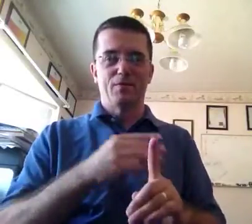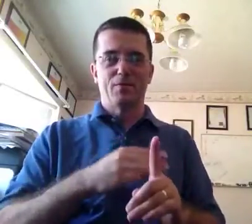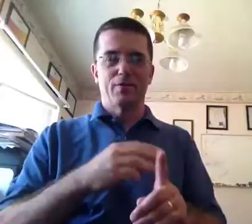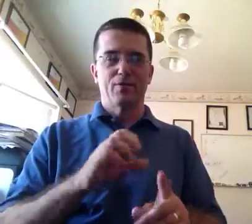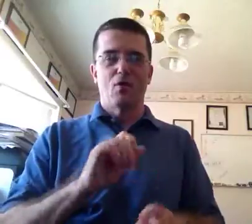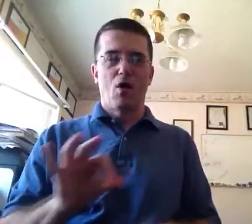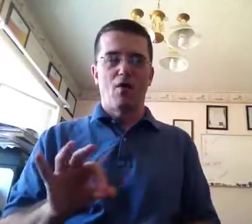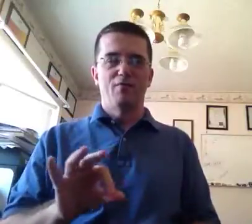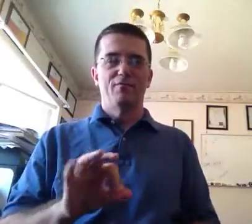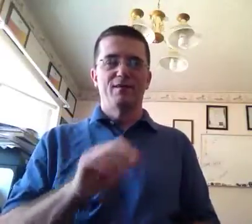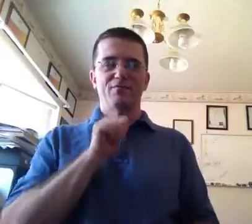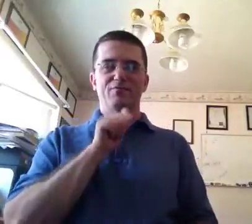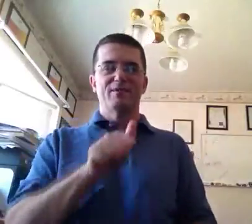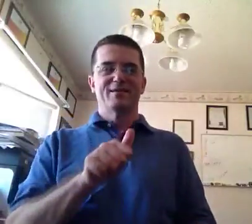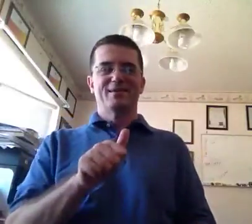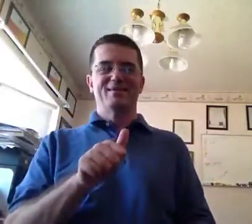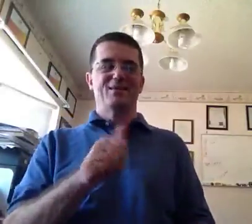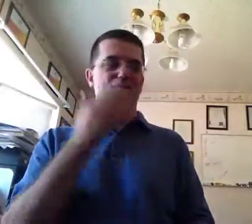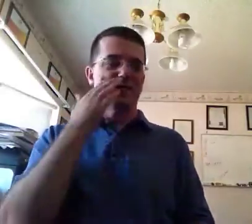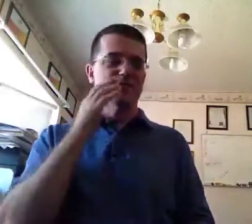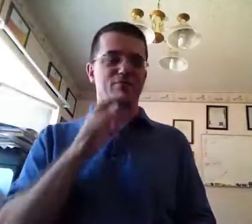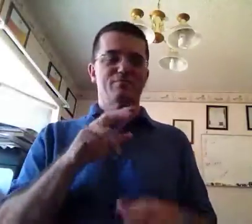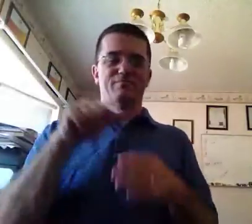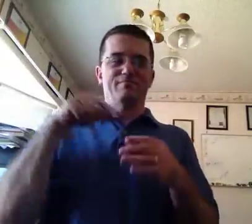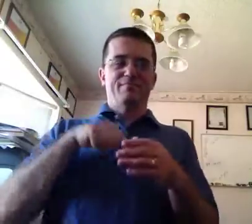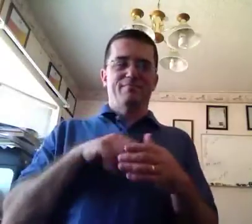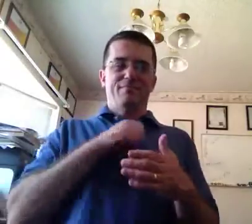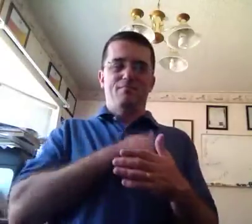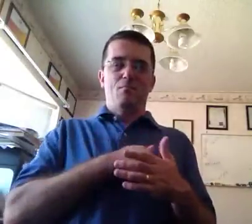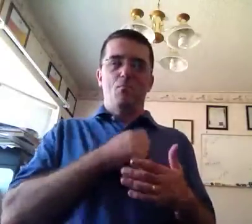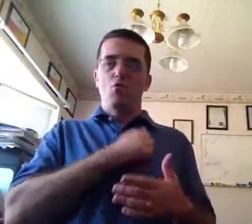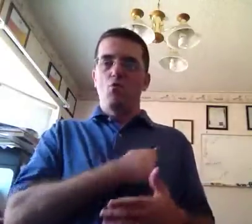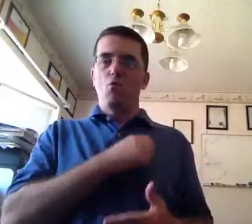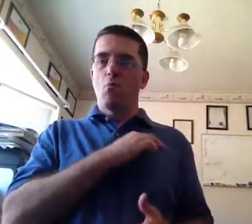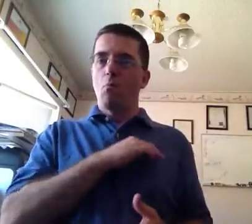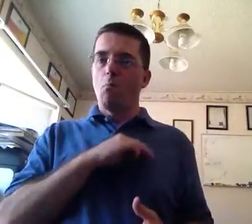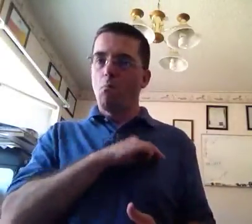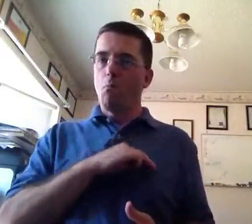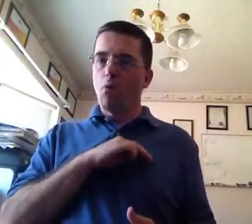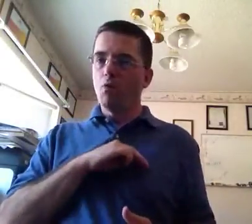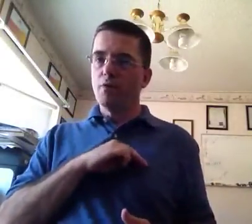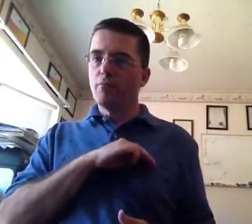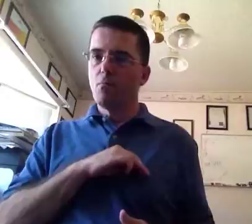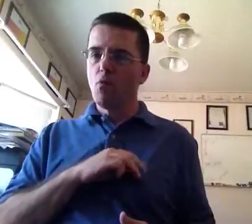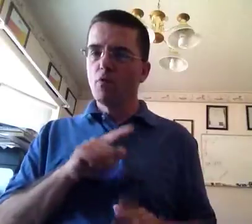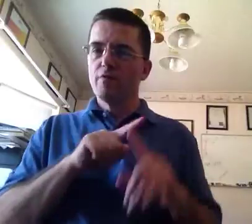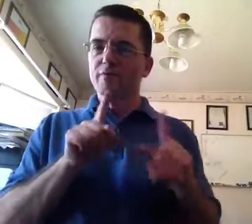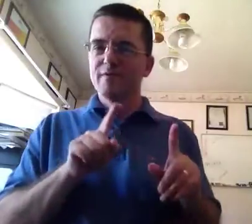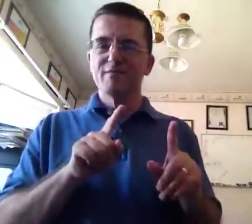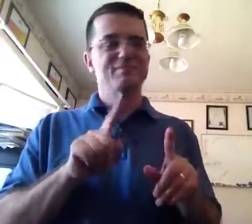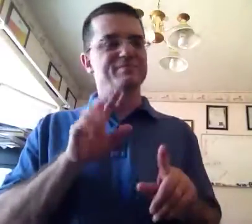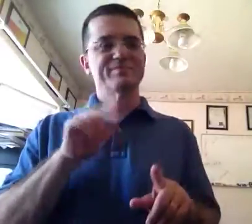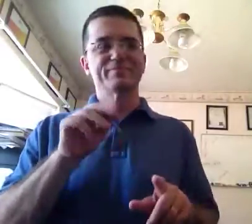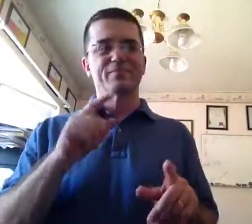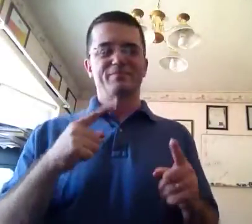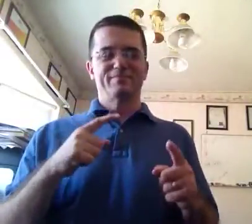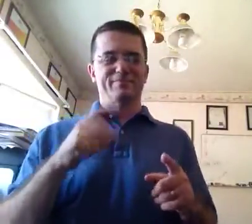I can't really say you're harming Dad by doing it. You're not. And that's not in question. But there's just a conflict of interest in that.